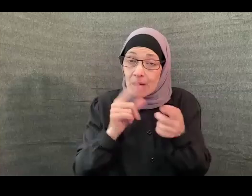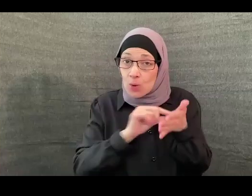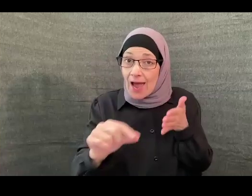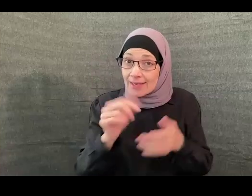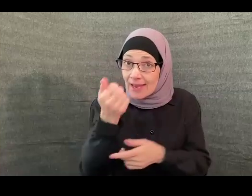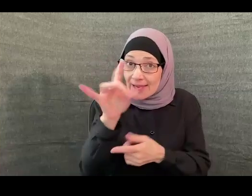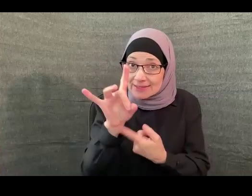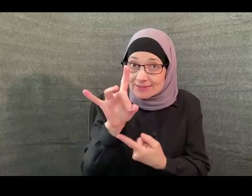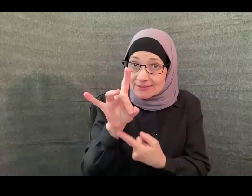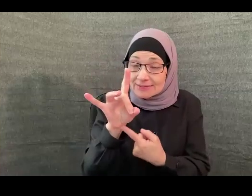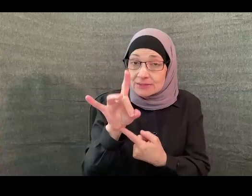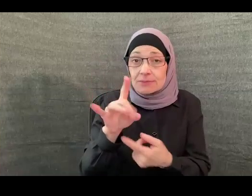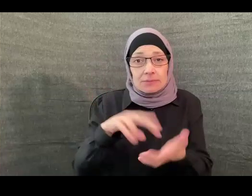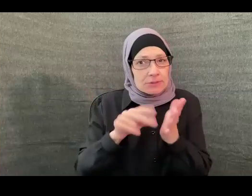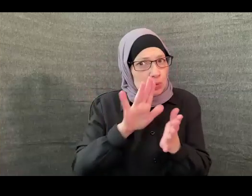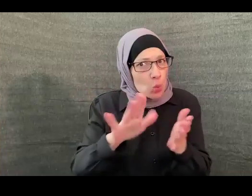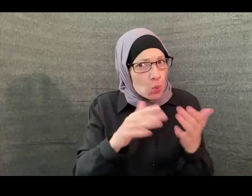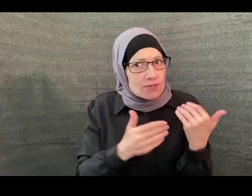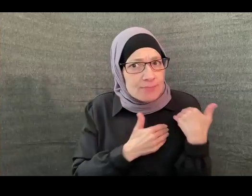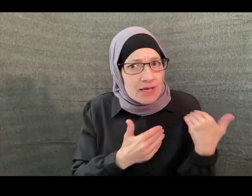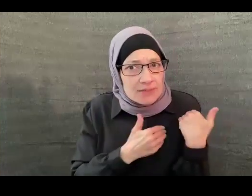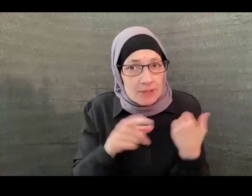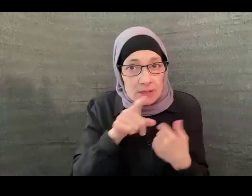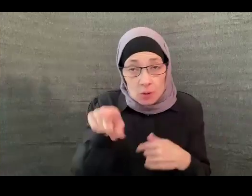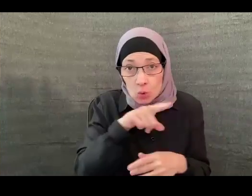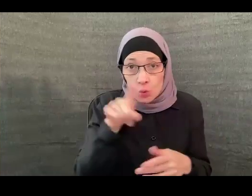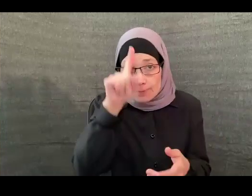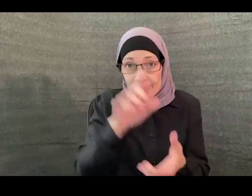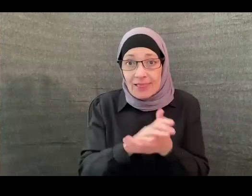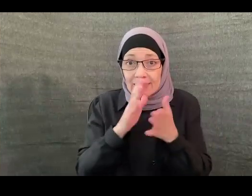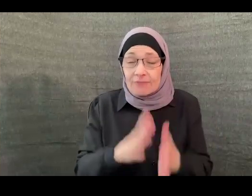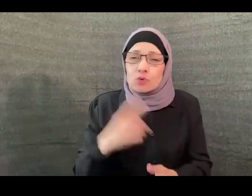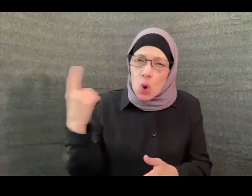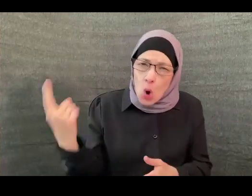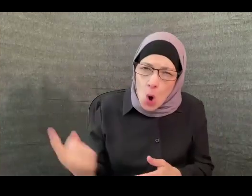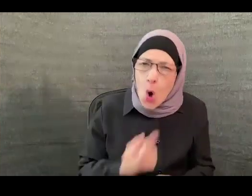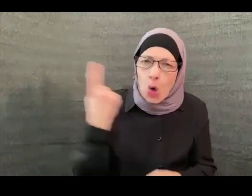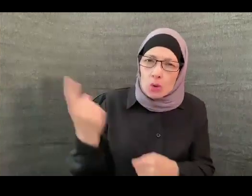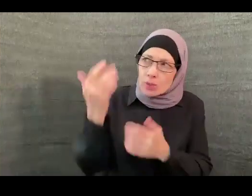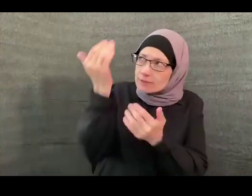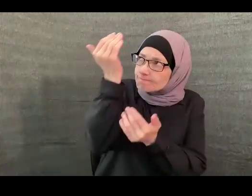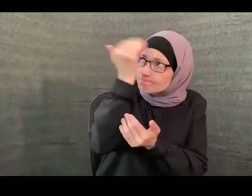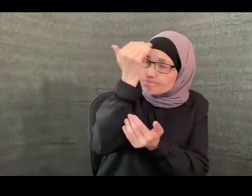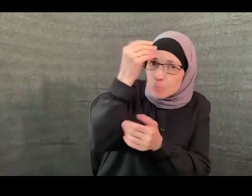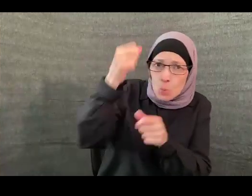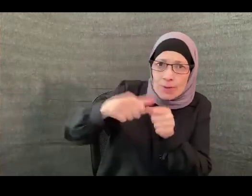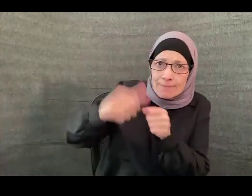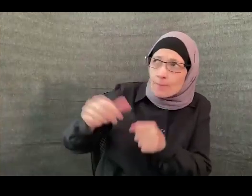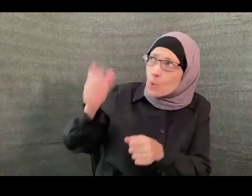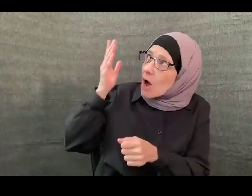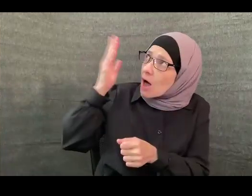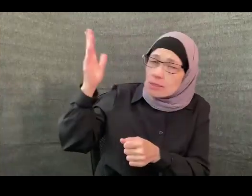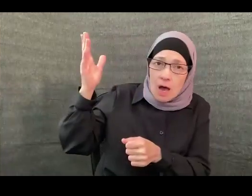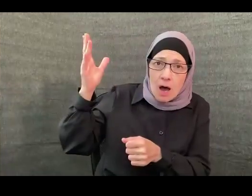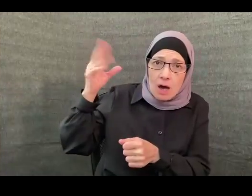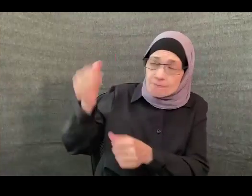be watchful and mindful of Allah and to look ahead. What have you advanced for